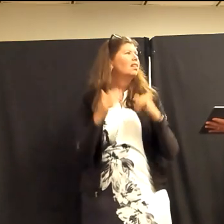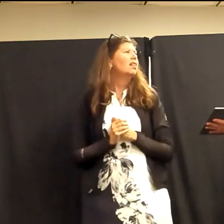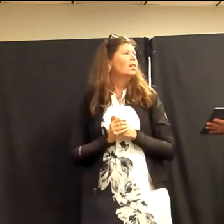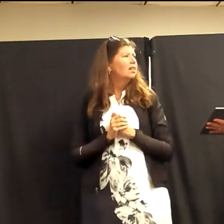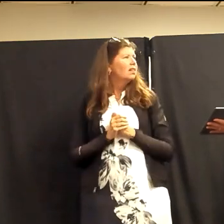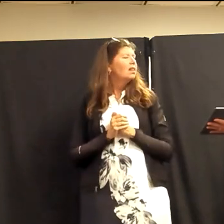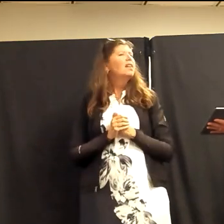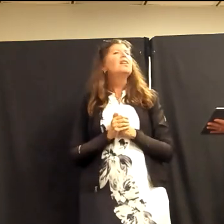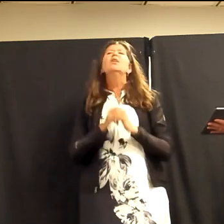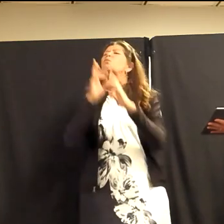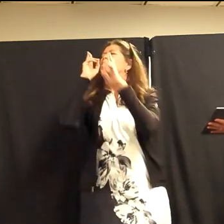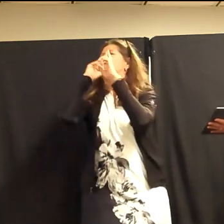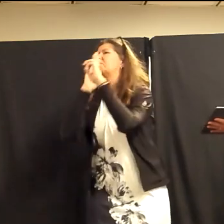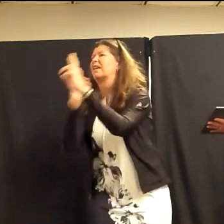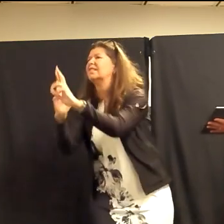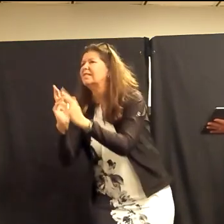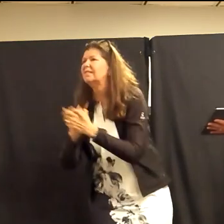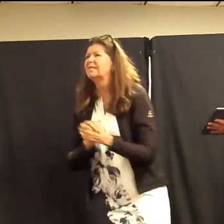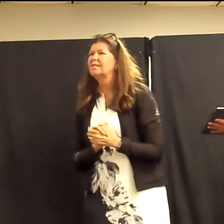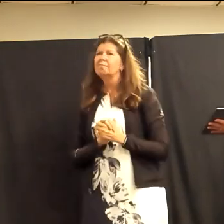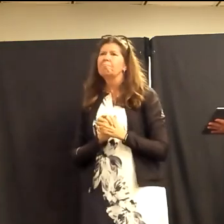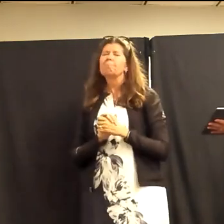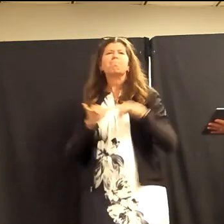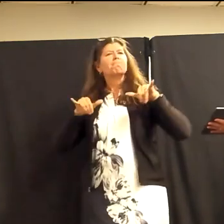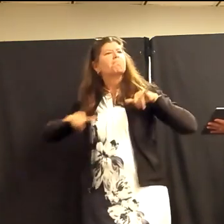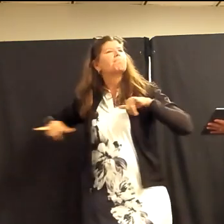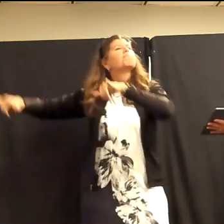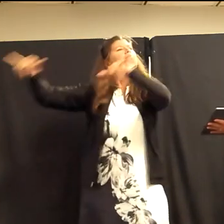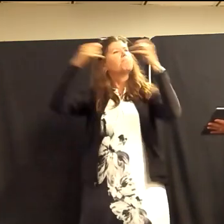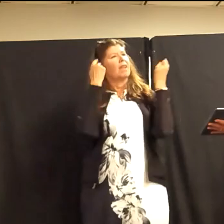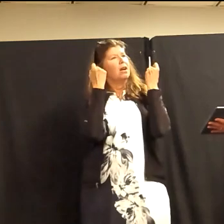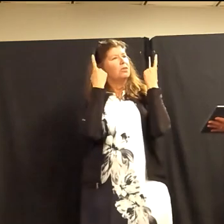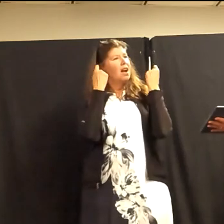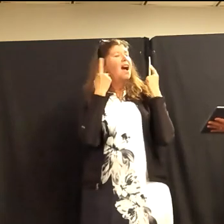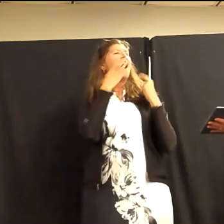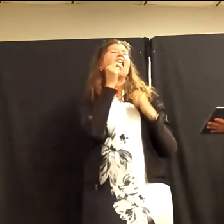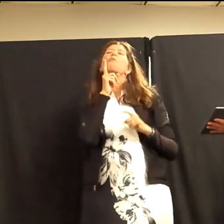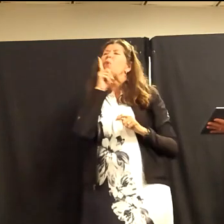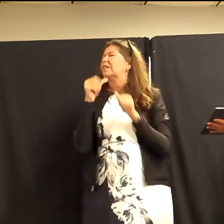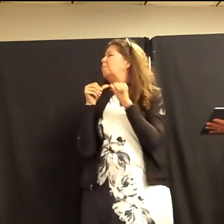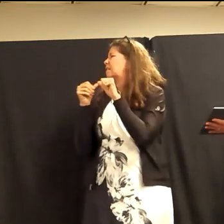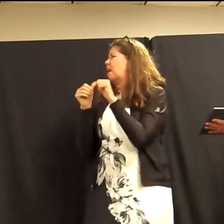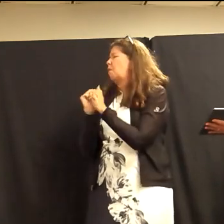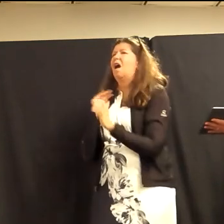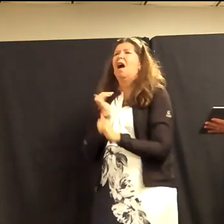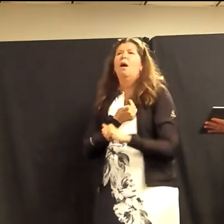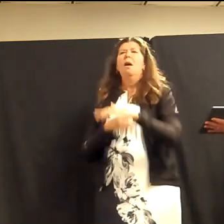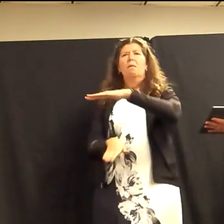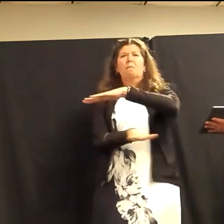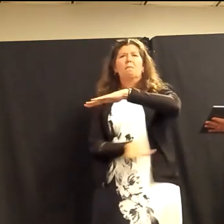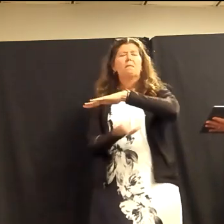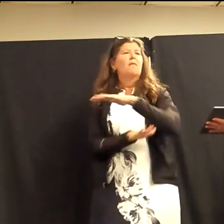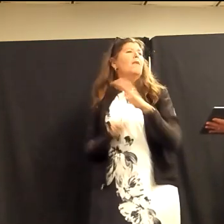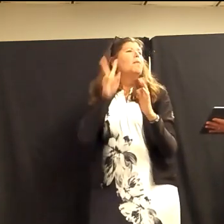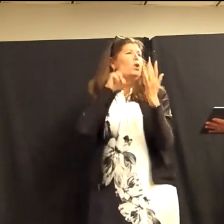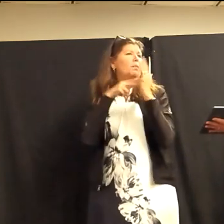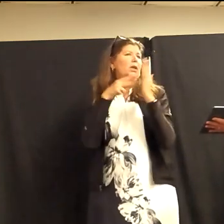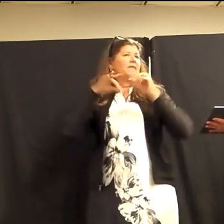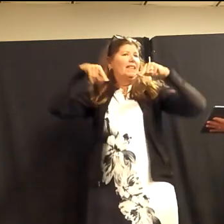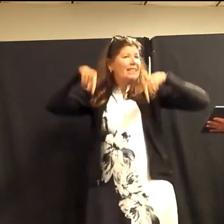access for our children, equality, and respect for all of us, and that common